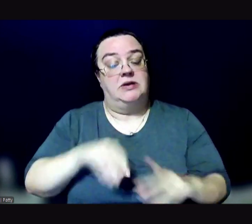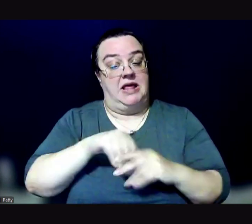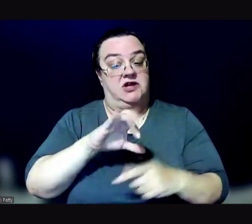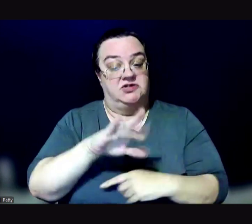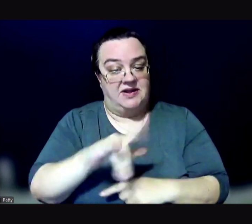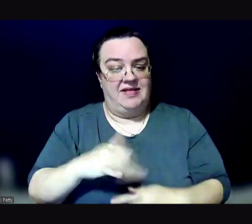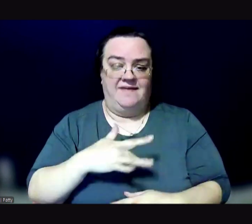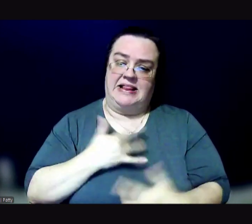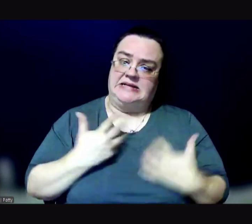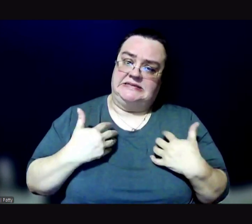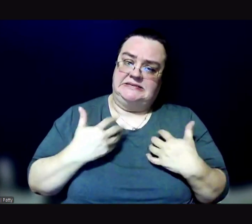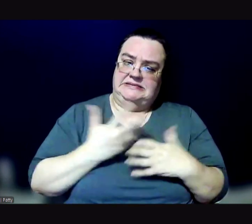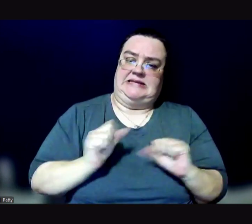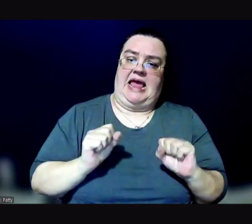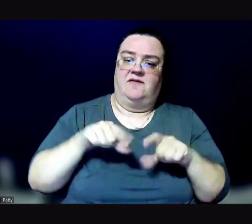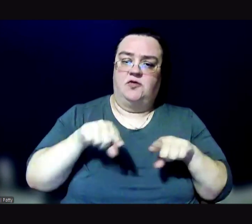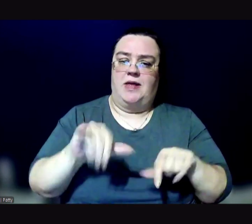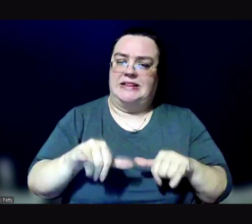time.